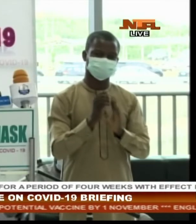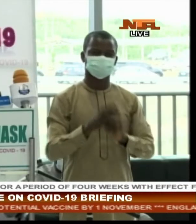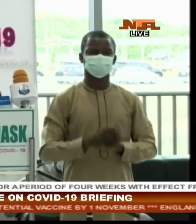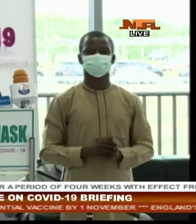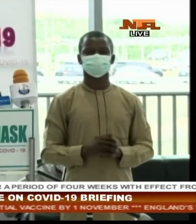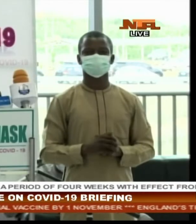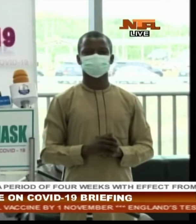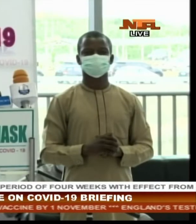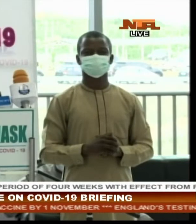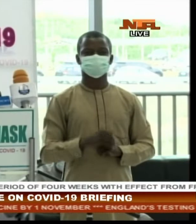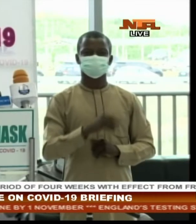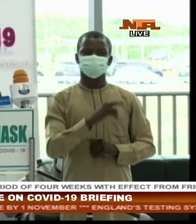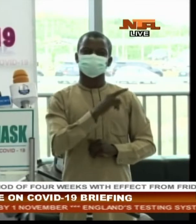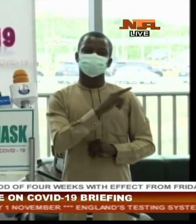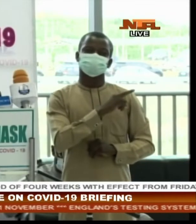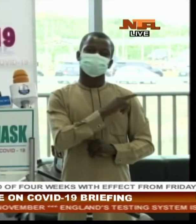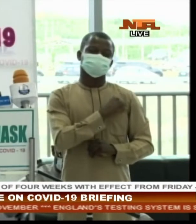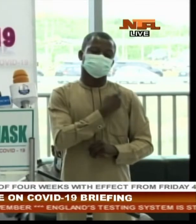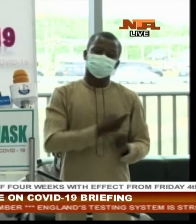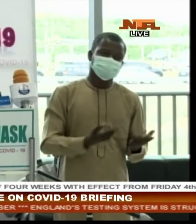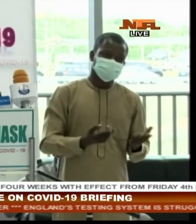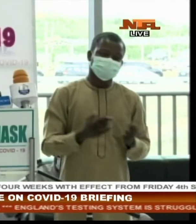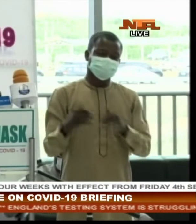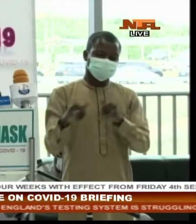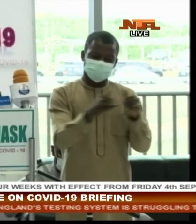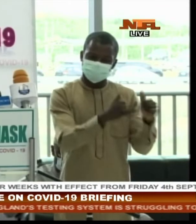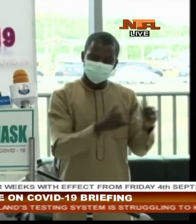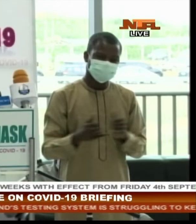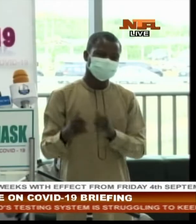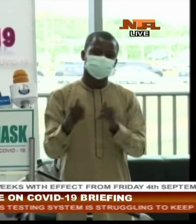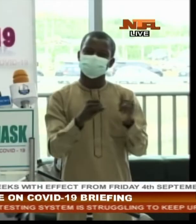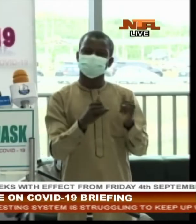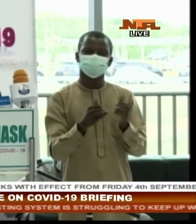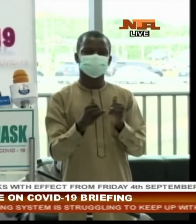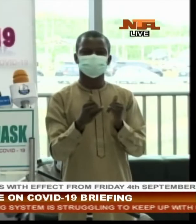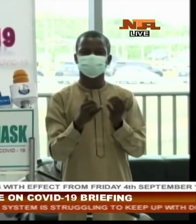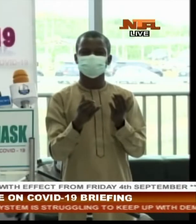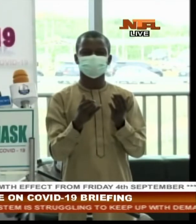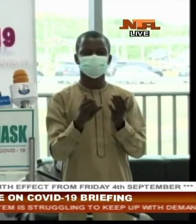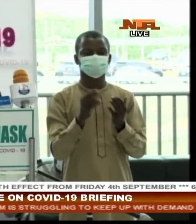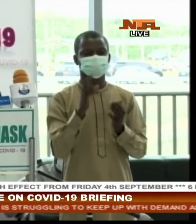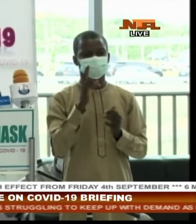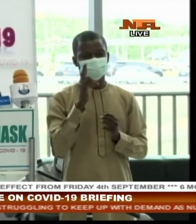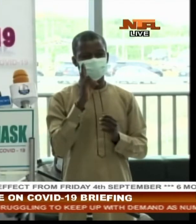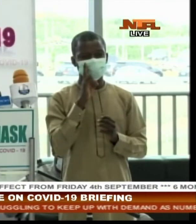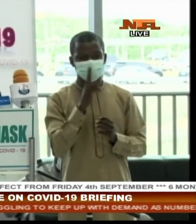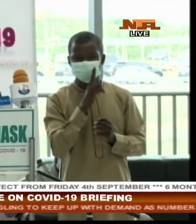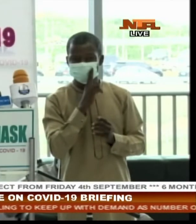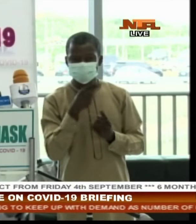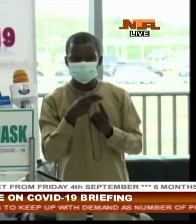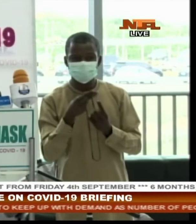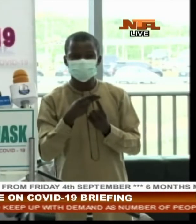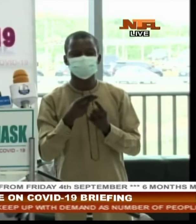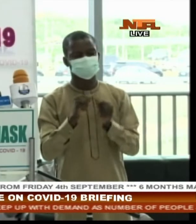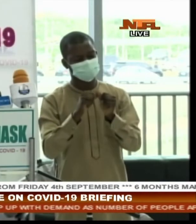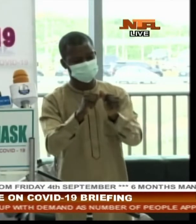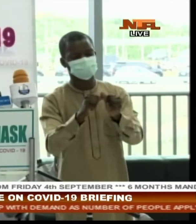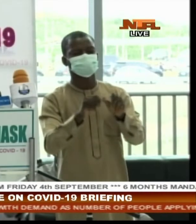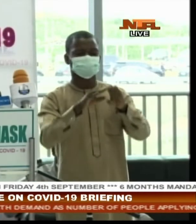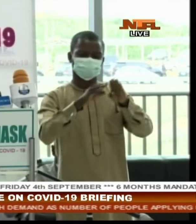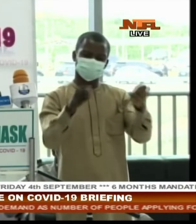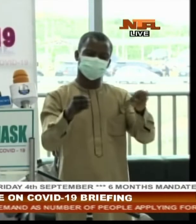For the hospitality and entertainment industry, hotels will continue to remain open but observing